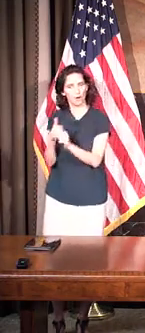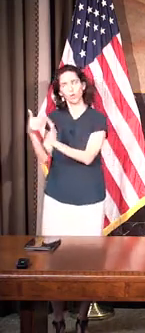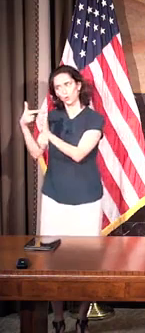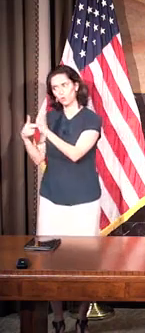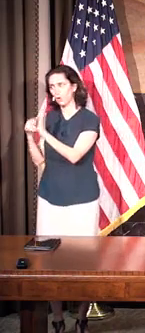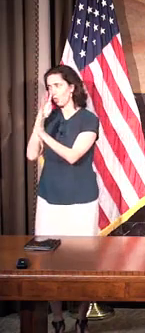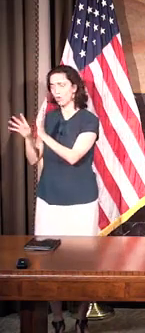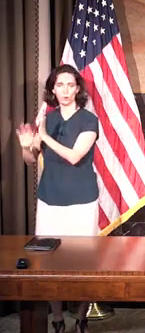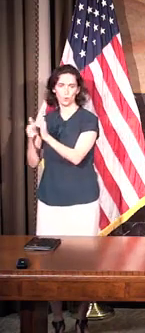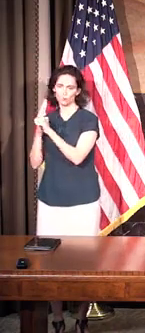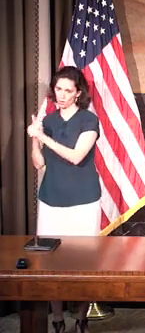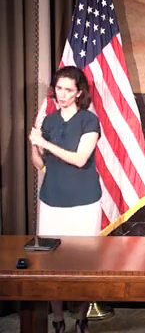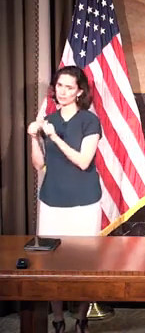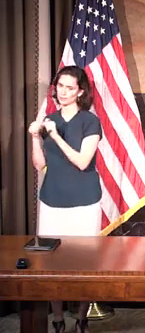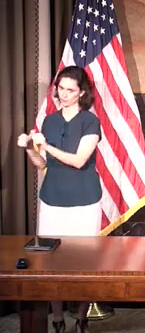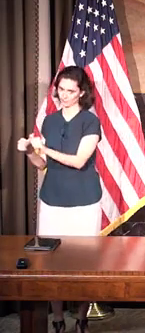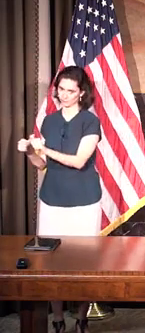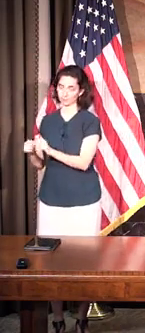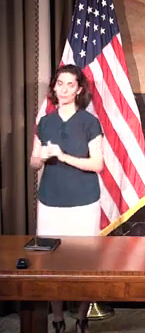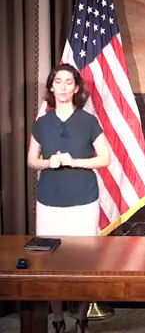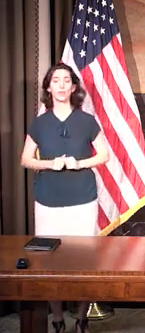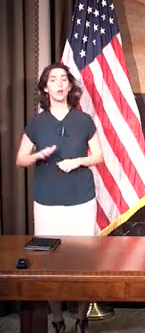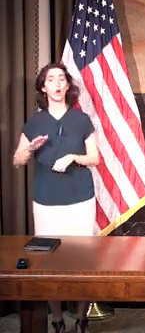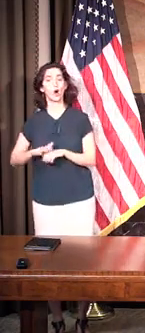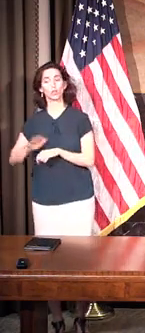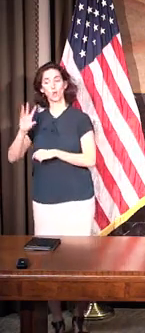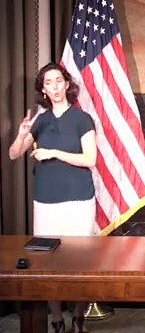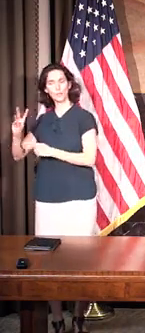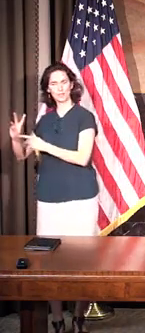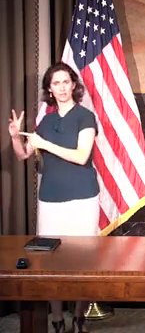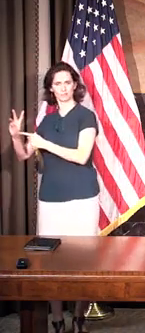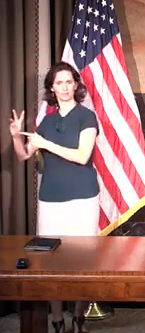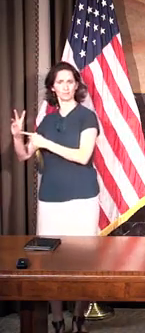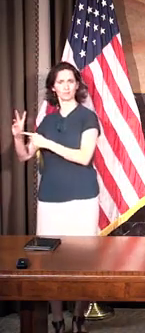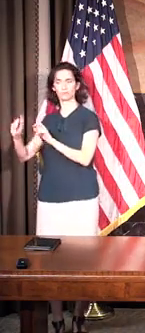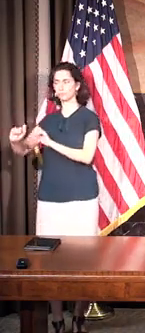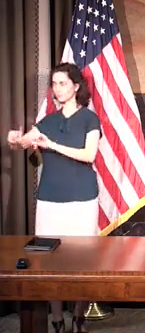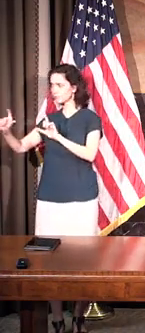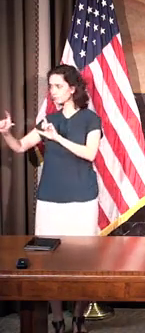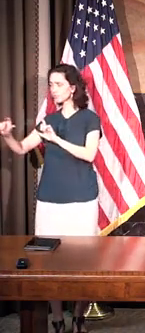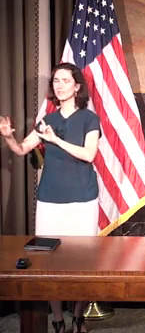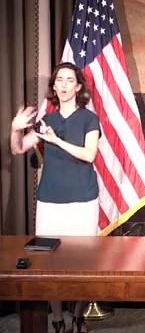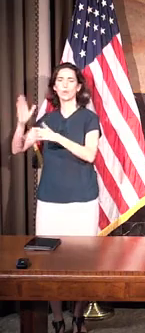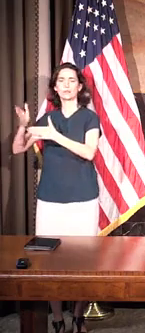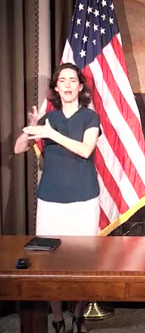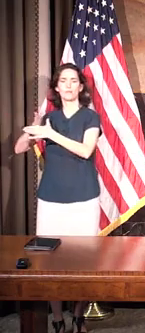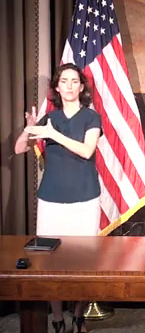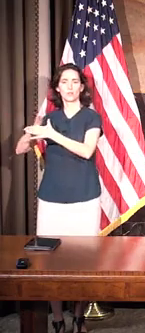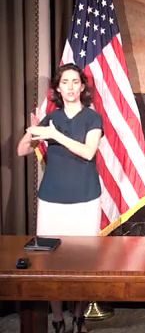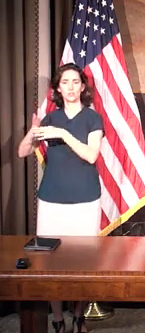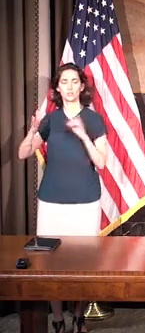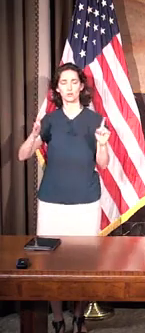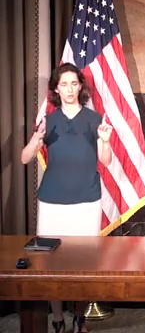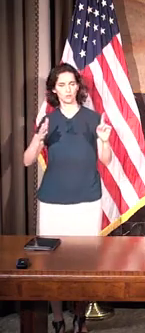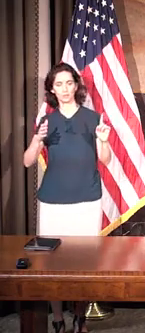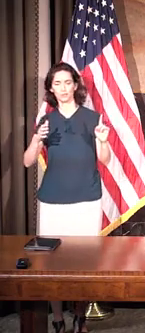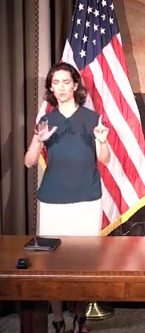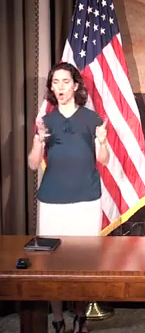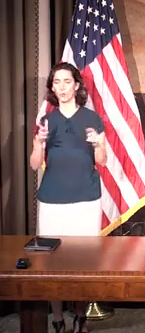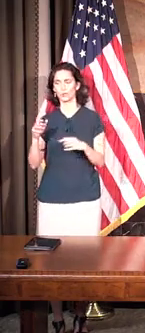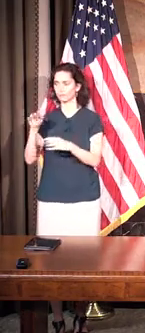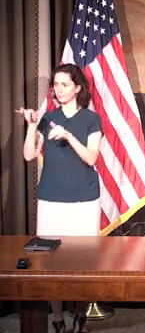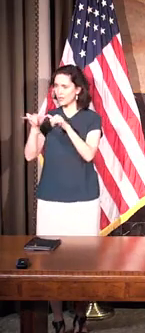place. The data on the website is already rounded to the nearest tenth, so there's not any additional rounding. If a